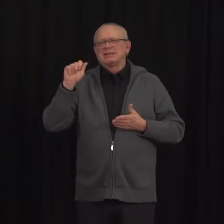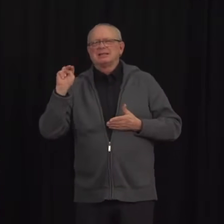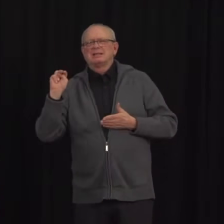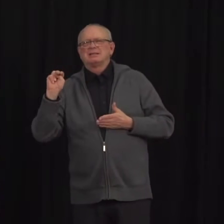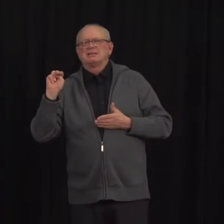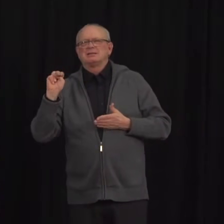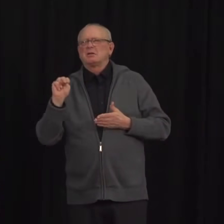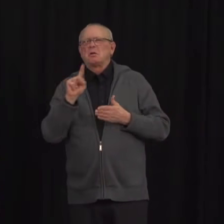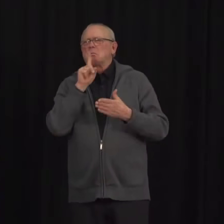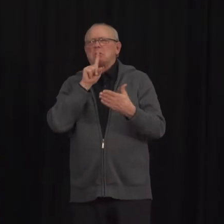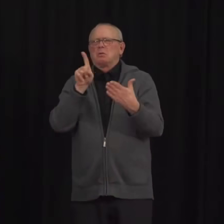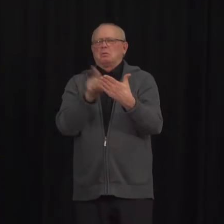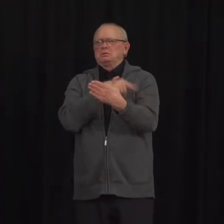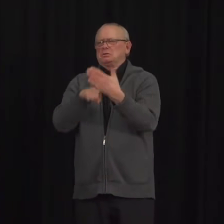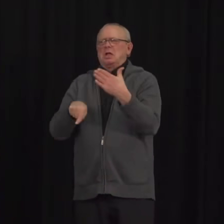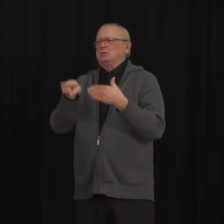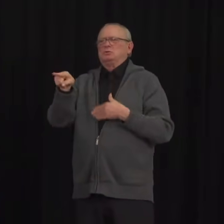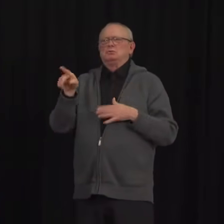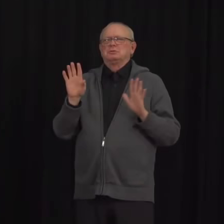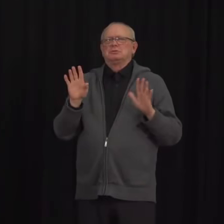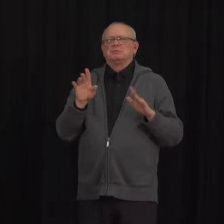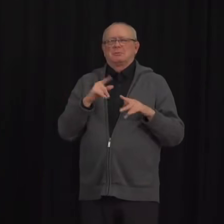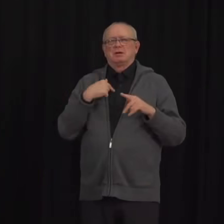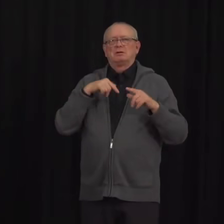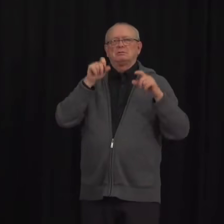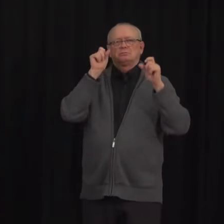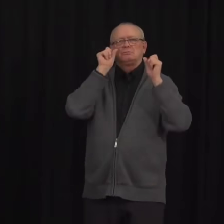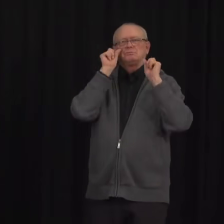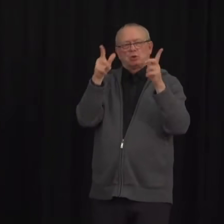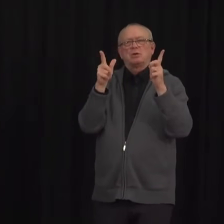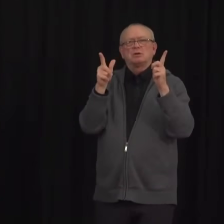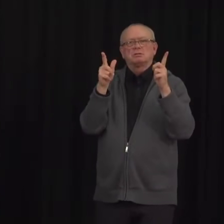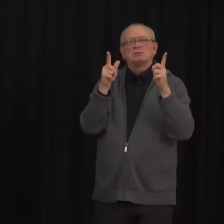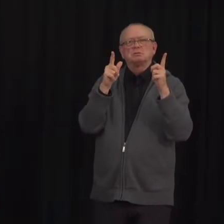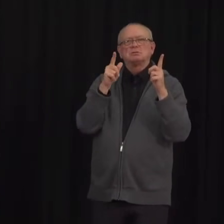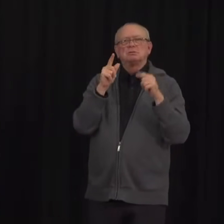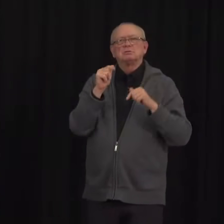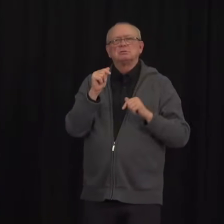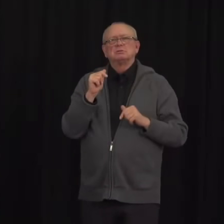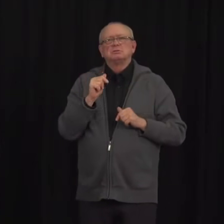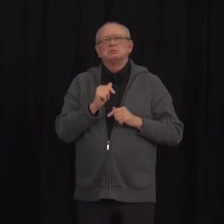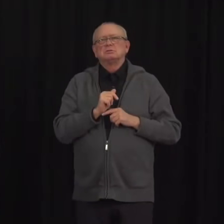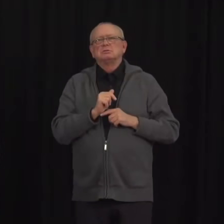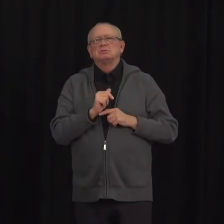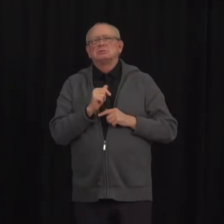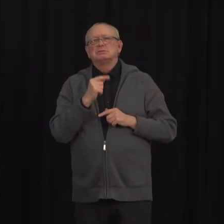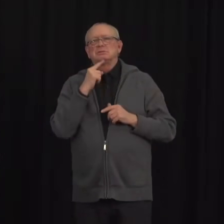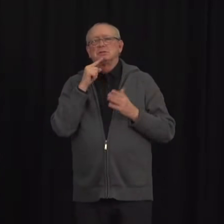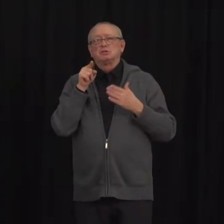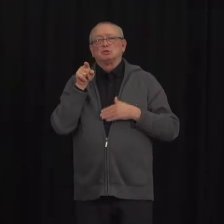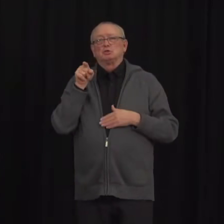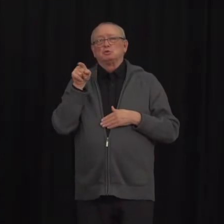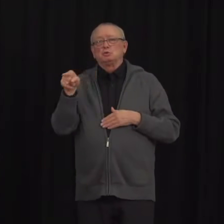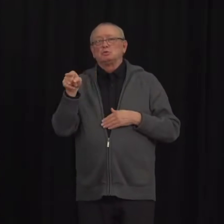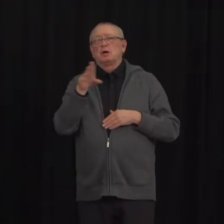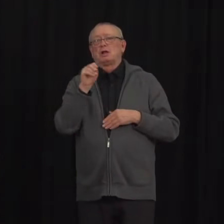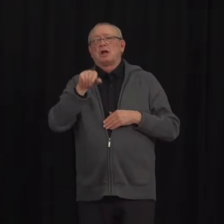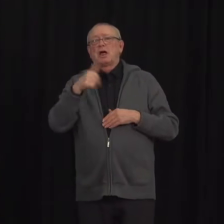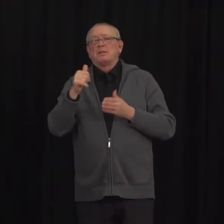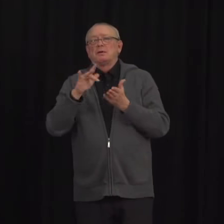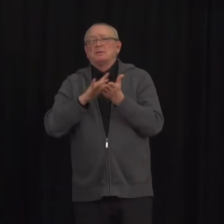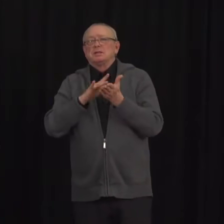It's surprising to see, actually, but the argument that was made was that you and all the other medical officers of health across the country